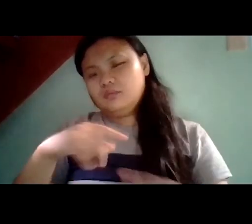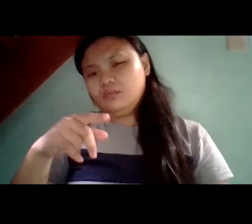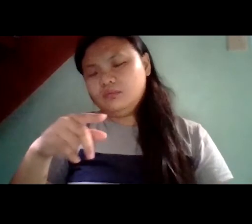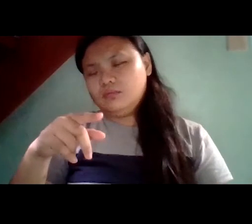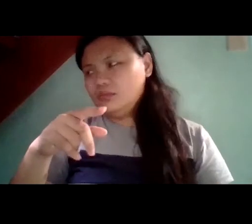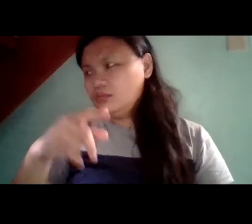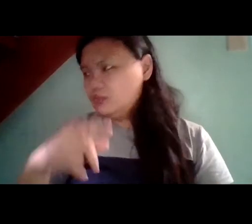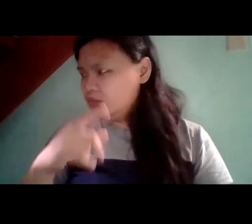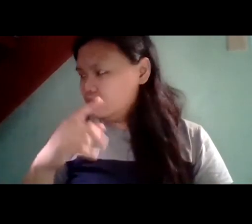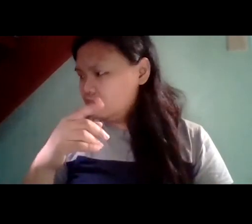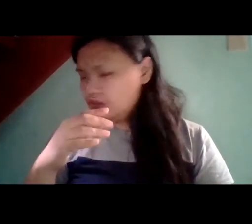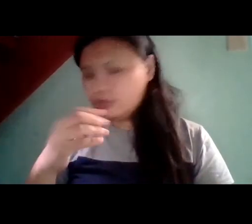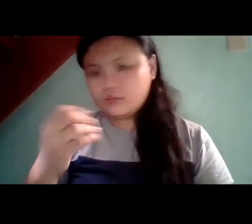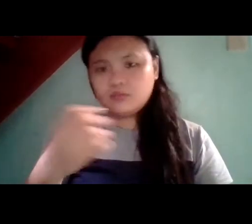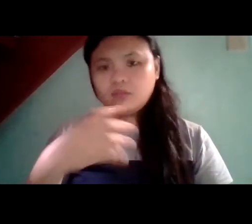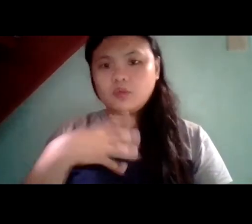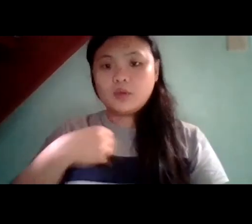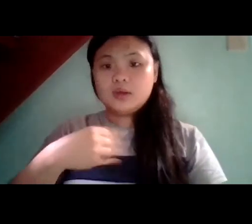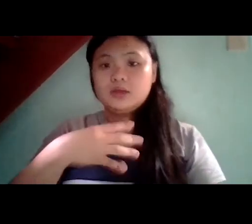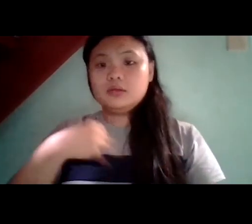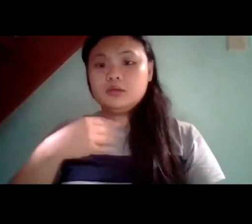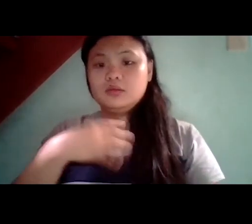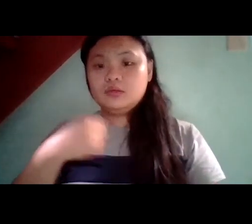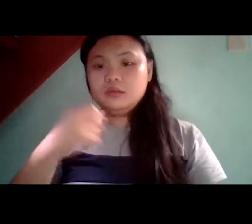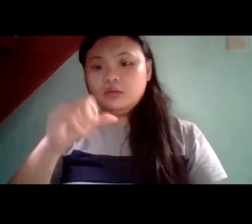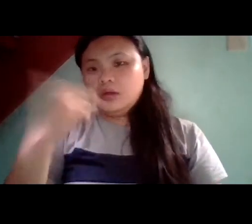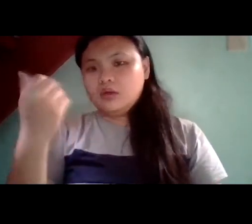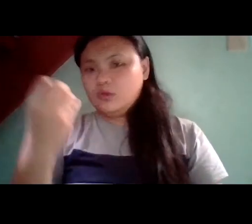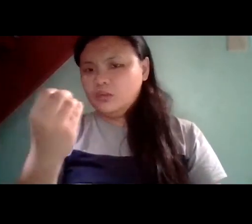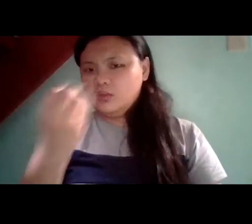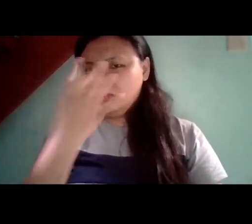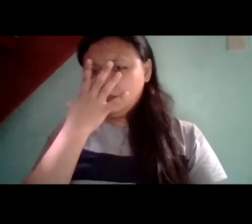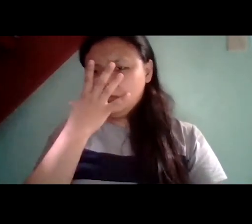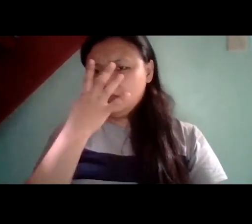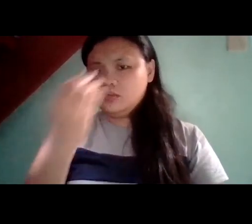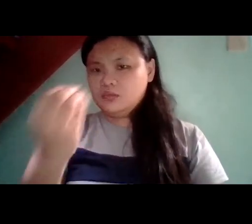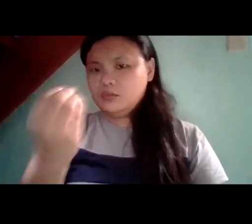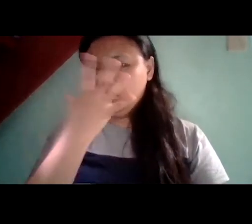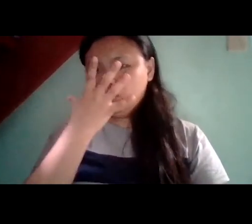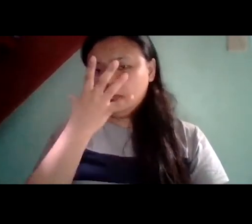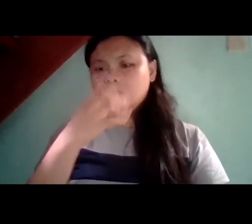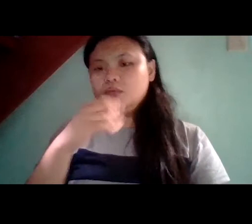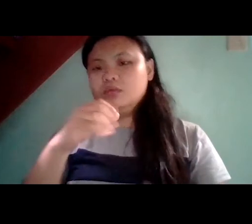Okay, So Yami was signing white